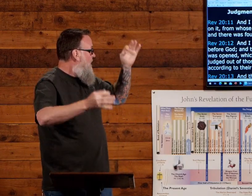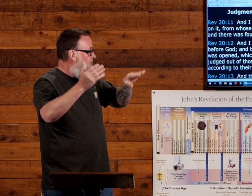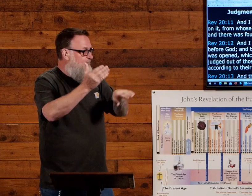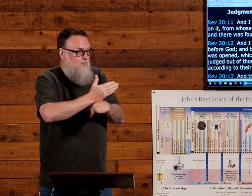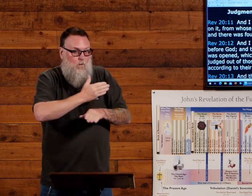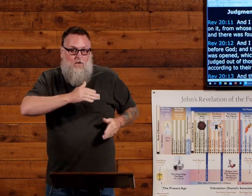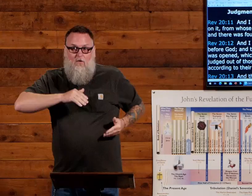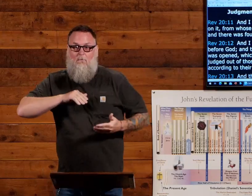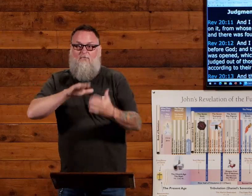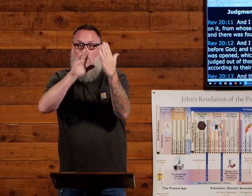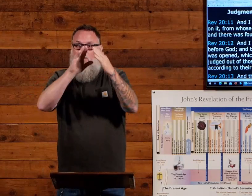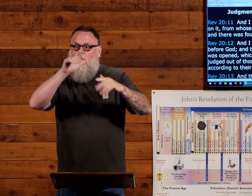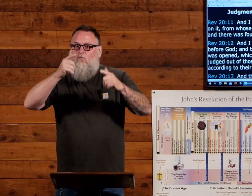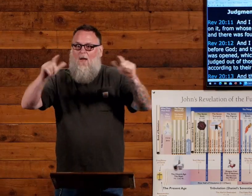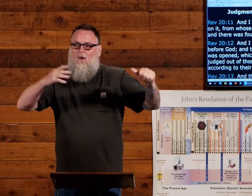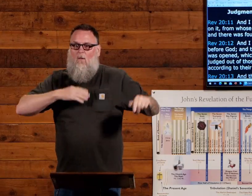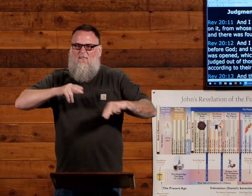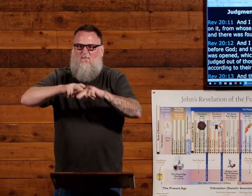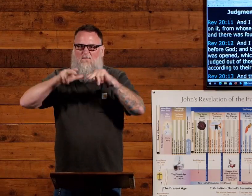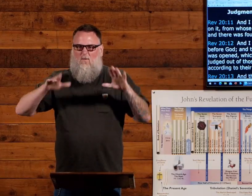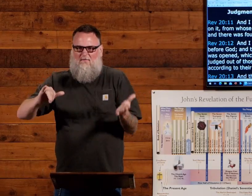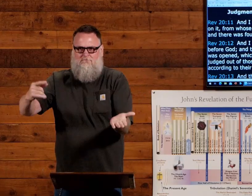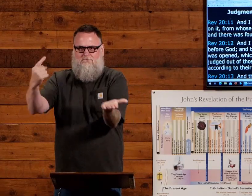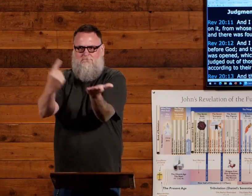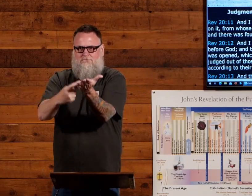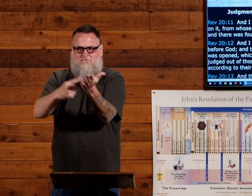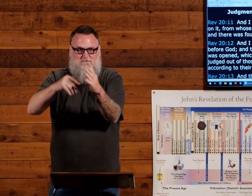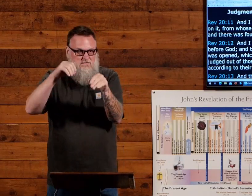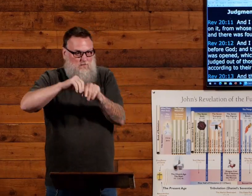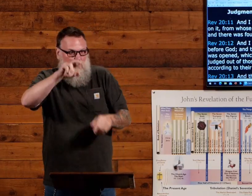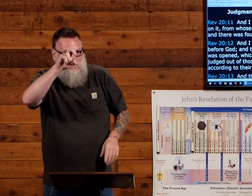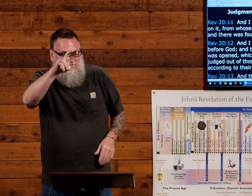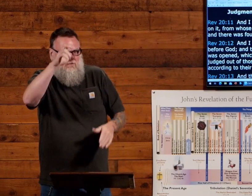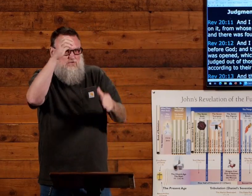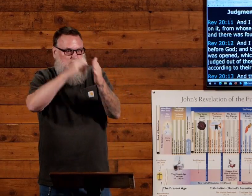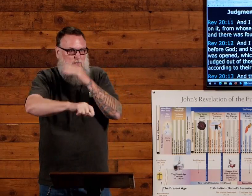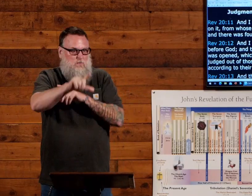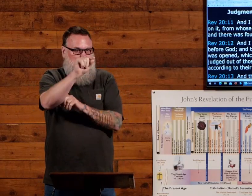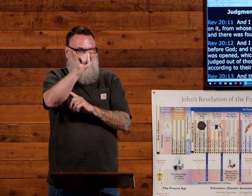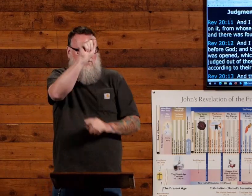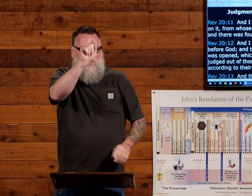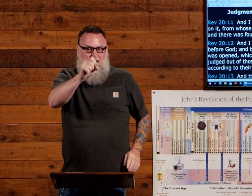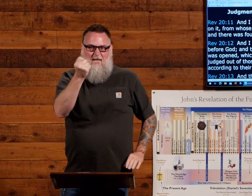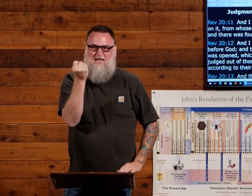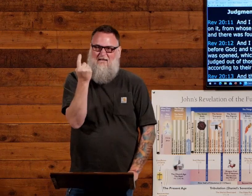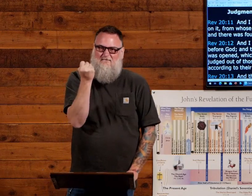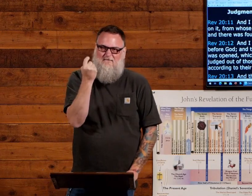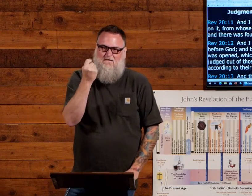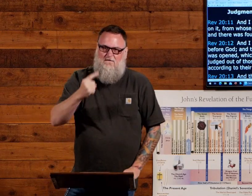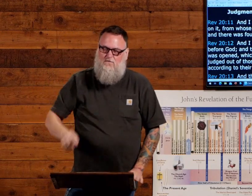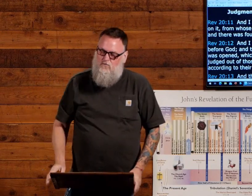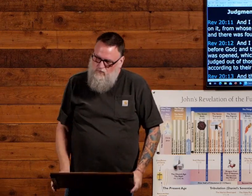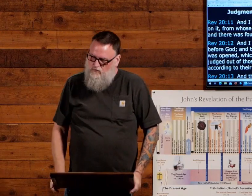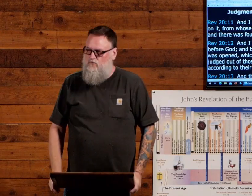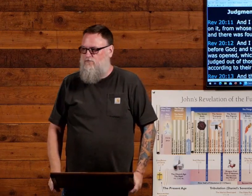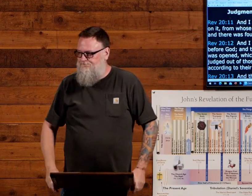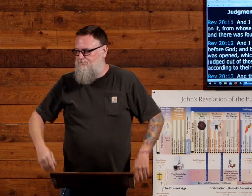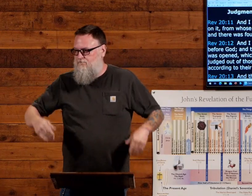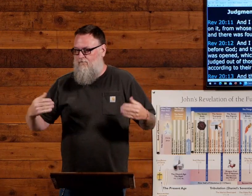Today we're going to be talking about the judgment of the great white throne. And we're talking about Revelation chapter 20,